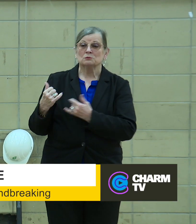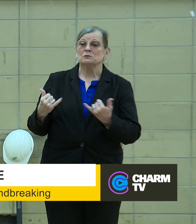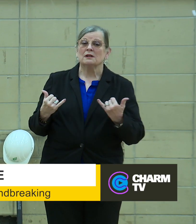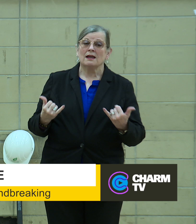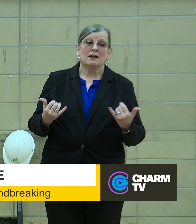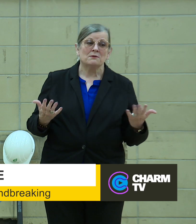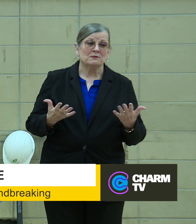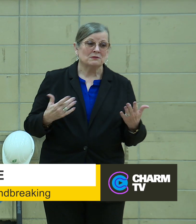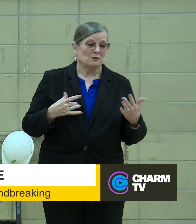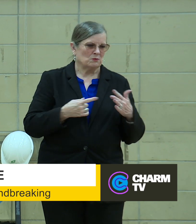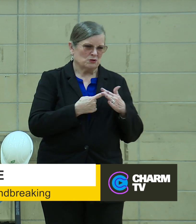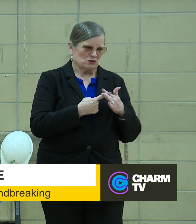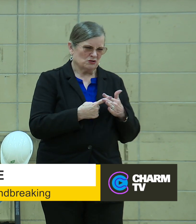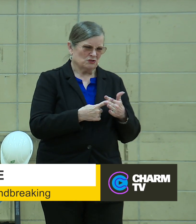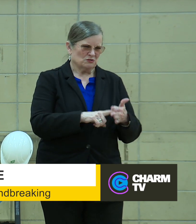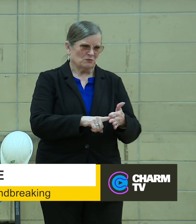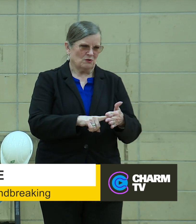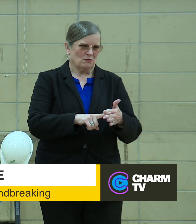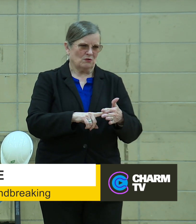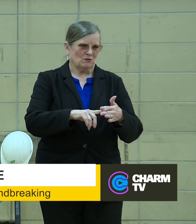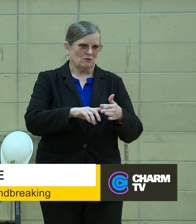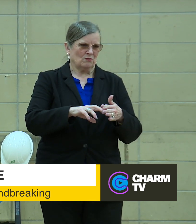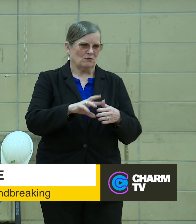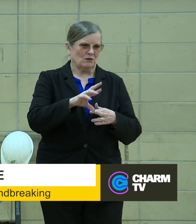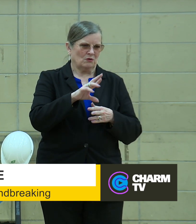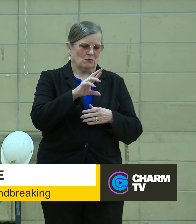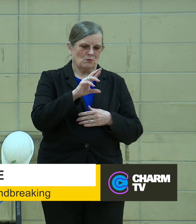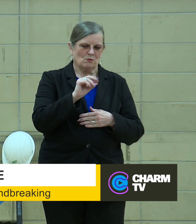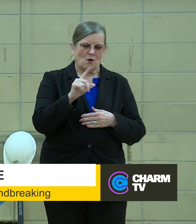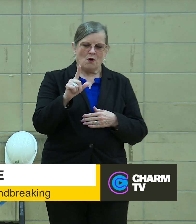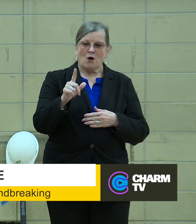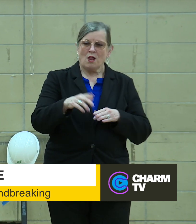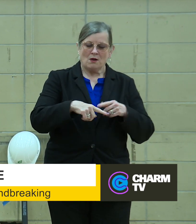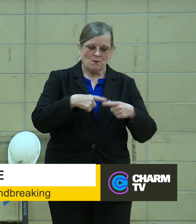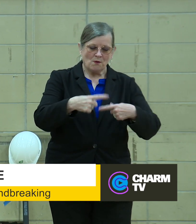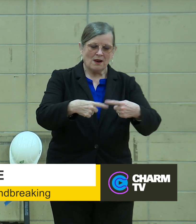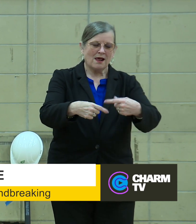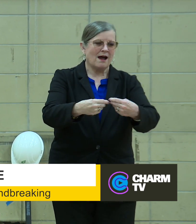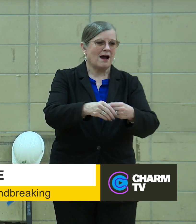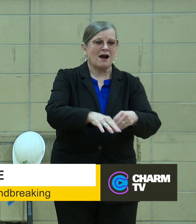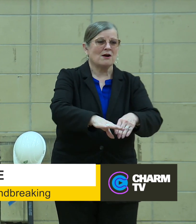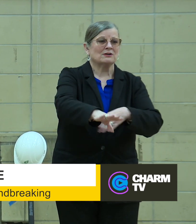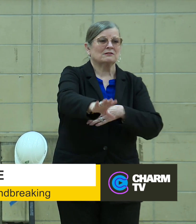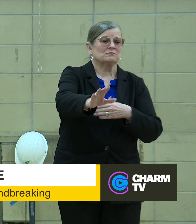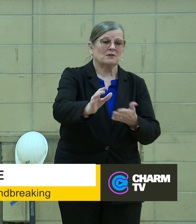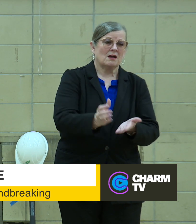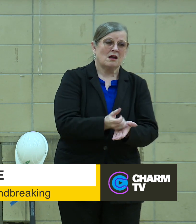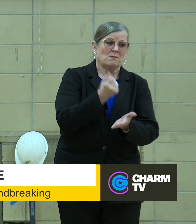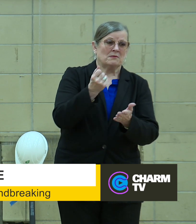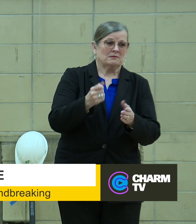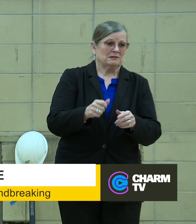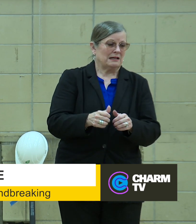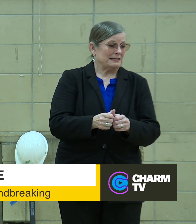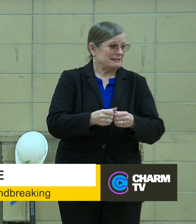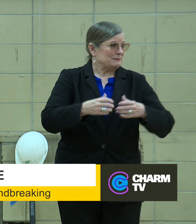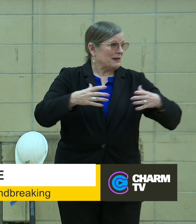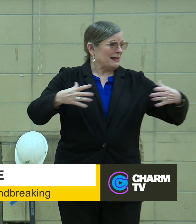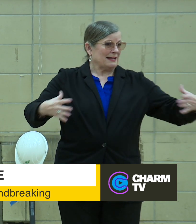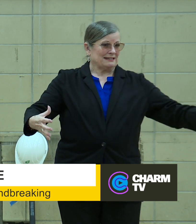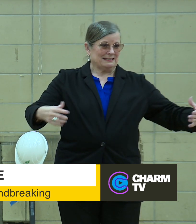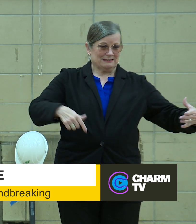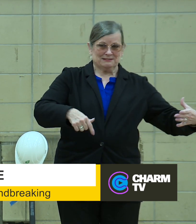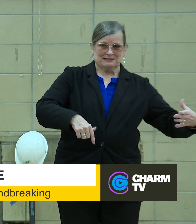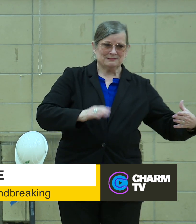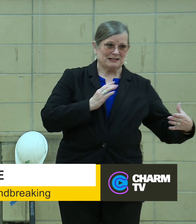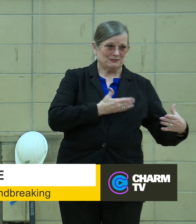we start the rollout of rec and park opportunities and expanding our facilities and improving our facilities. And we're so excited